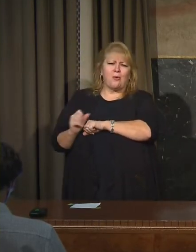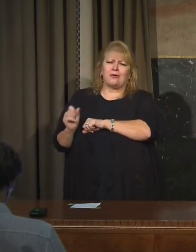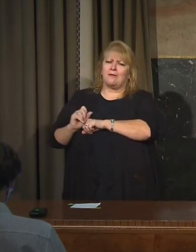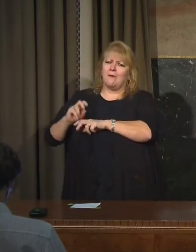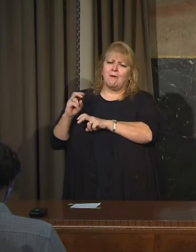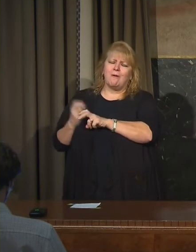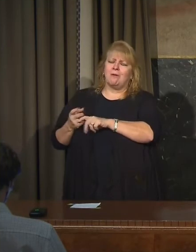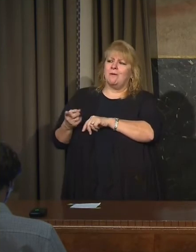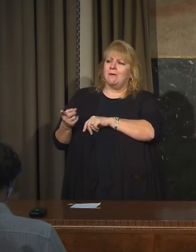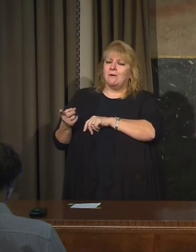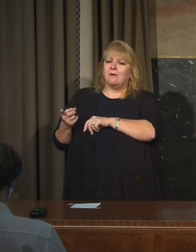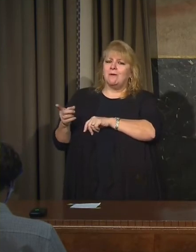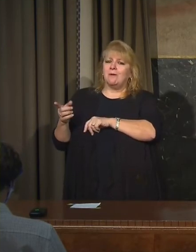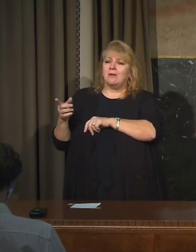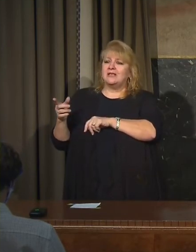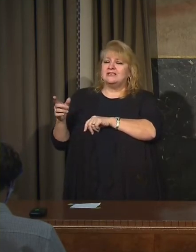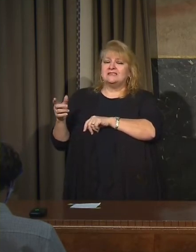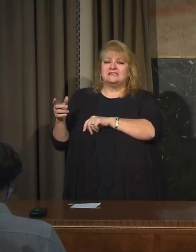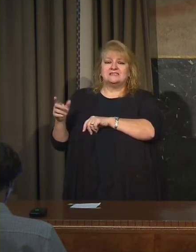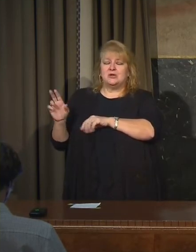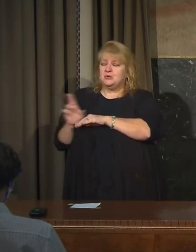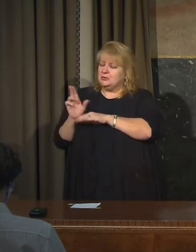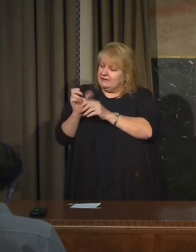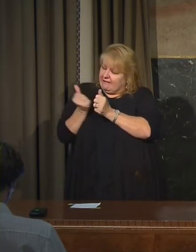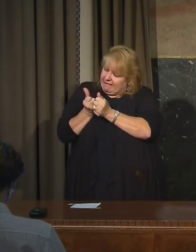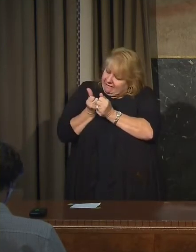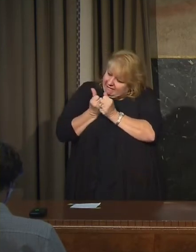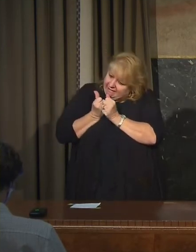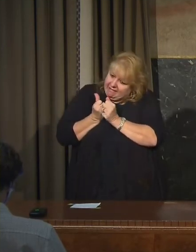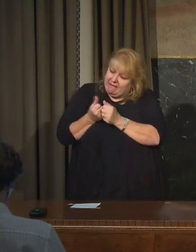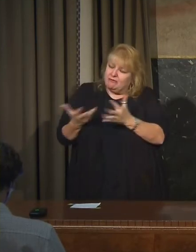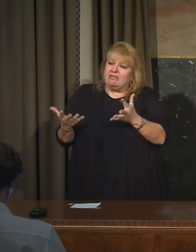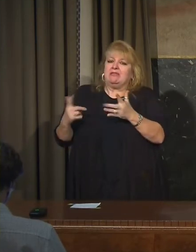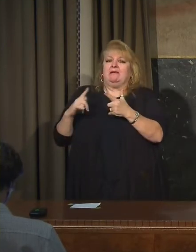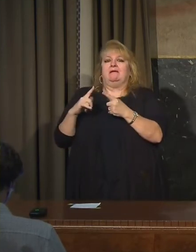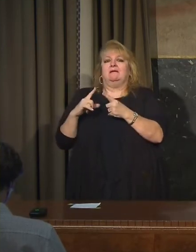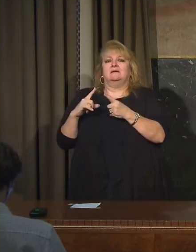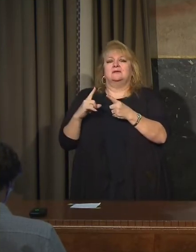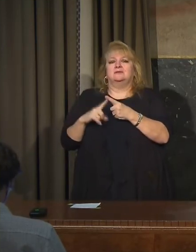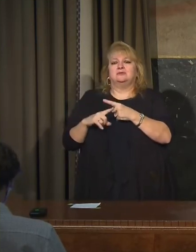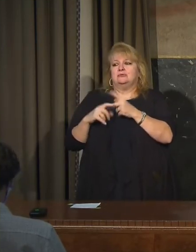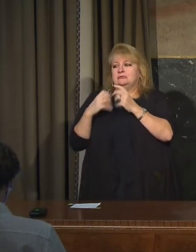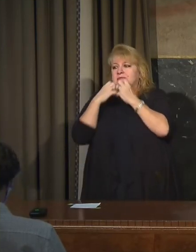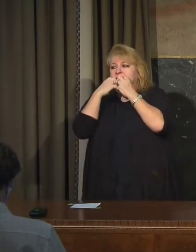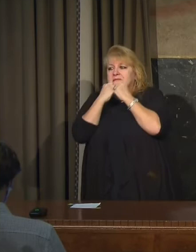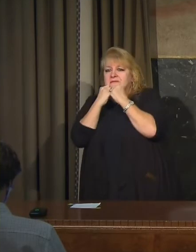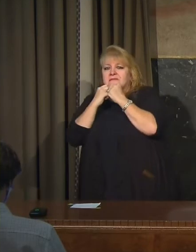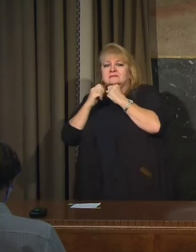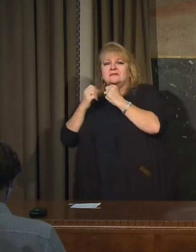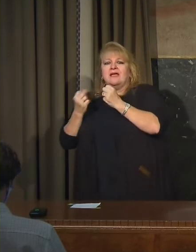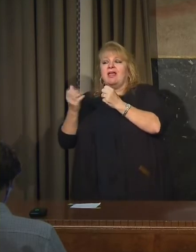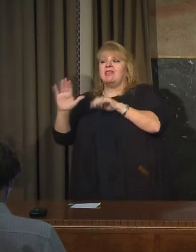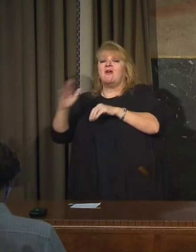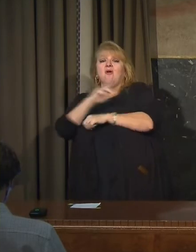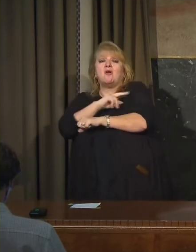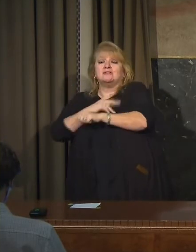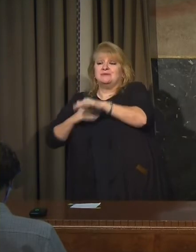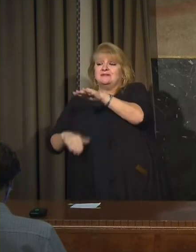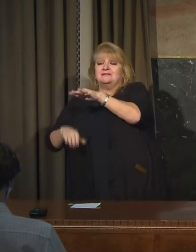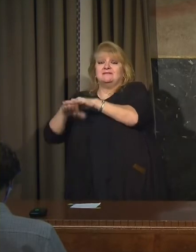And they're employing every means at their disposal to preserve the capacity in their hospitals and to